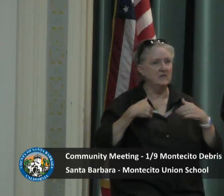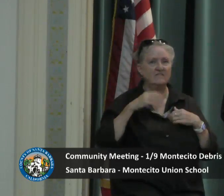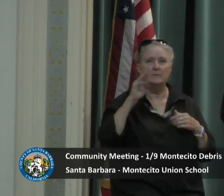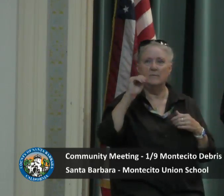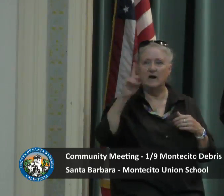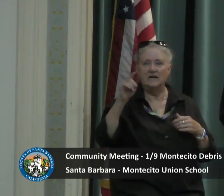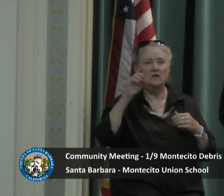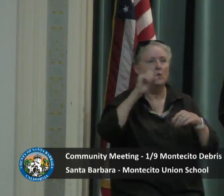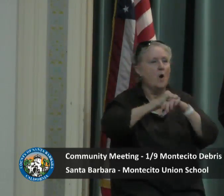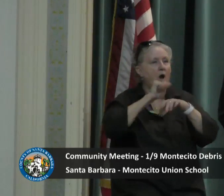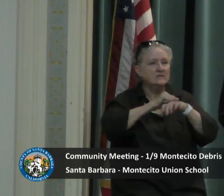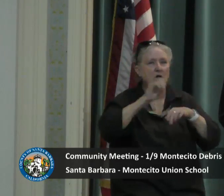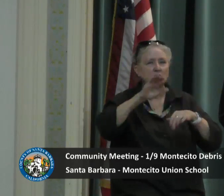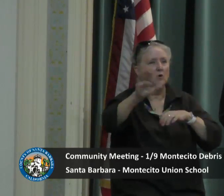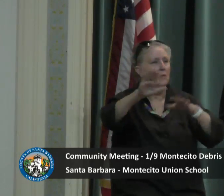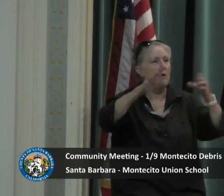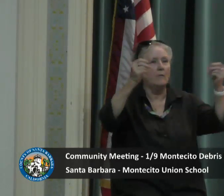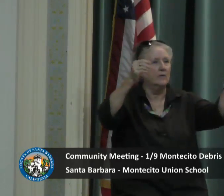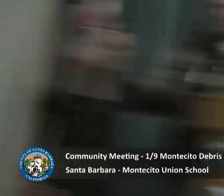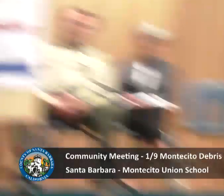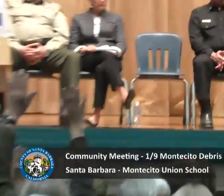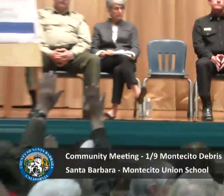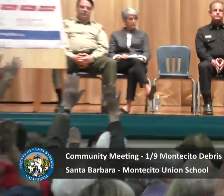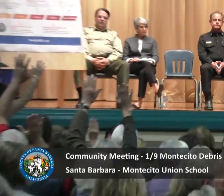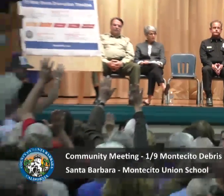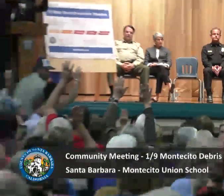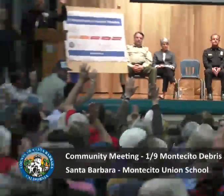and rocks and debris on your property.